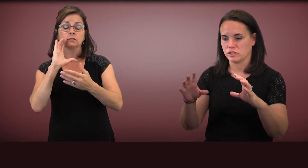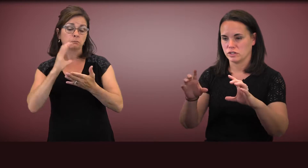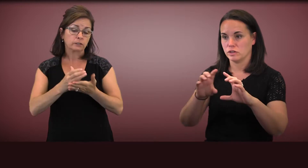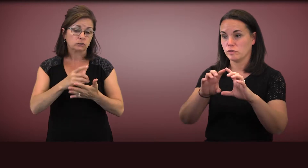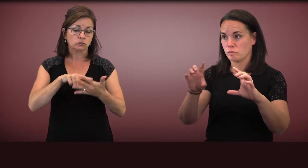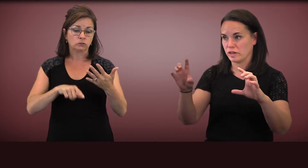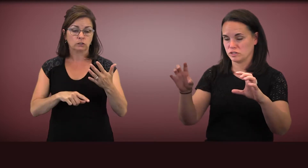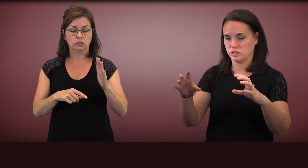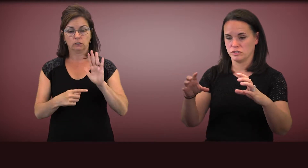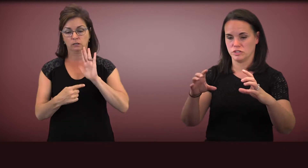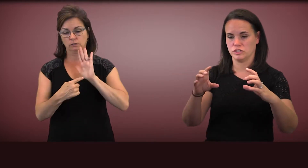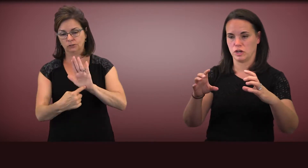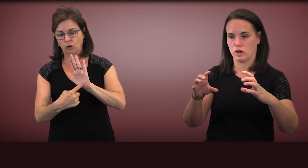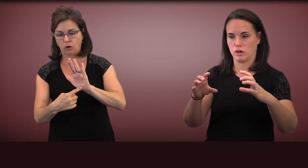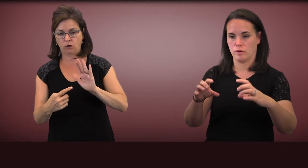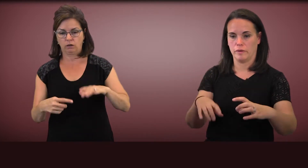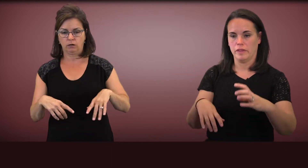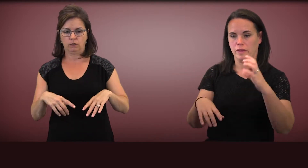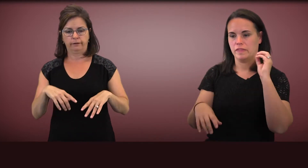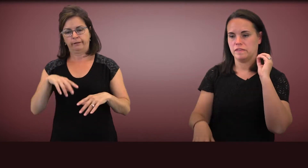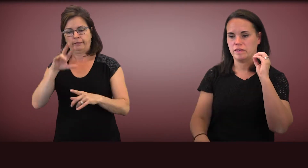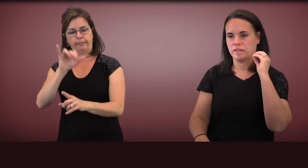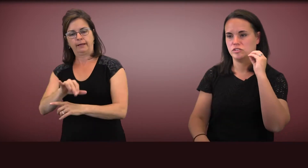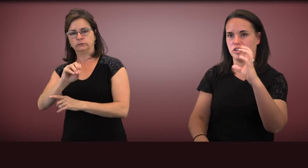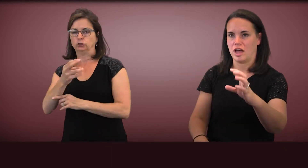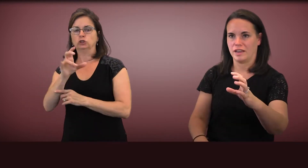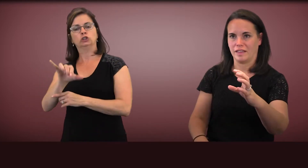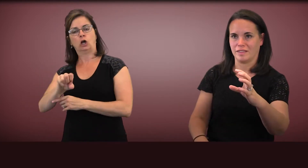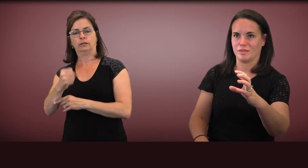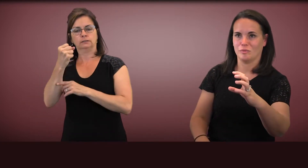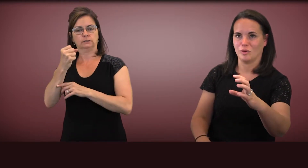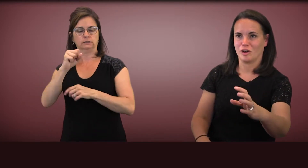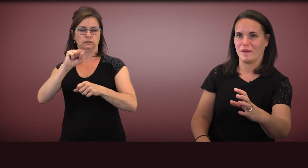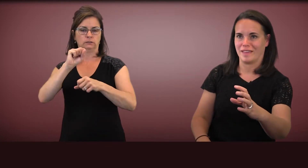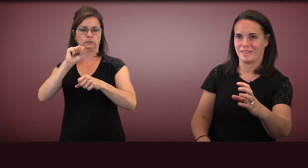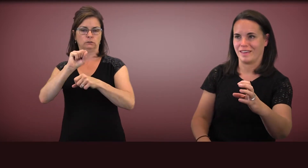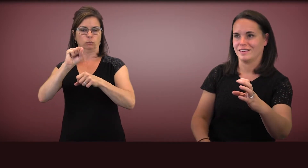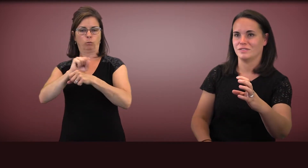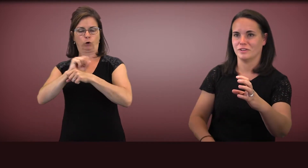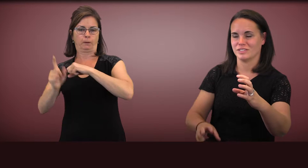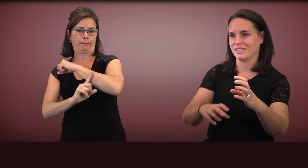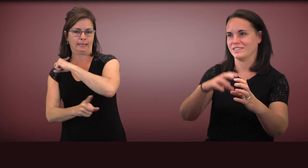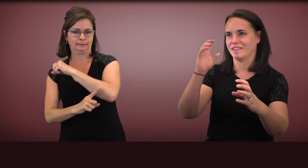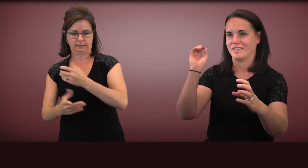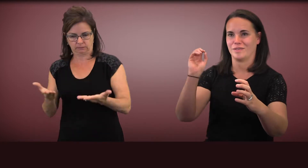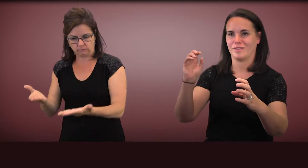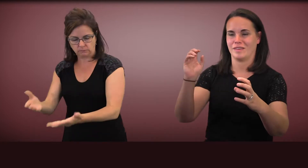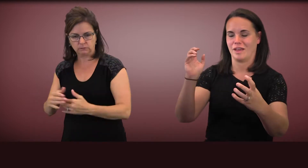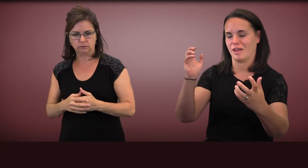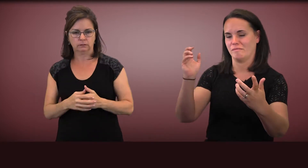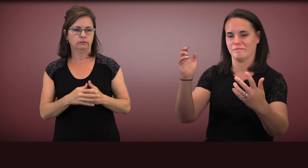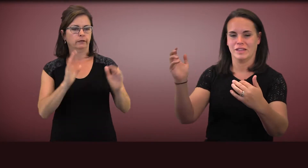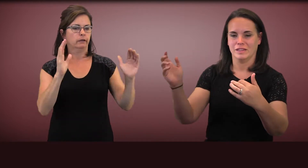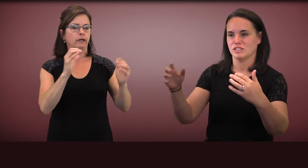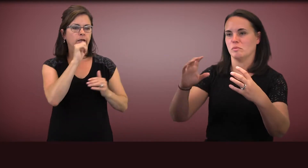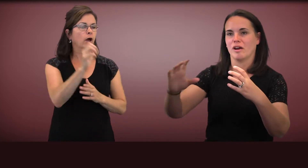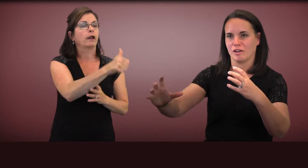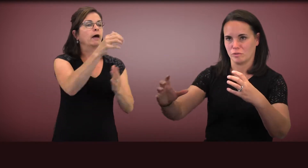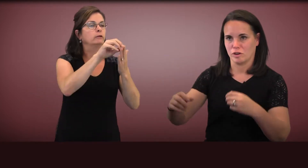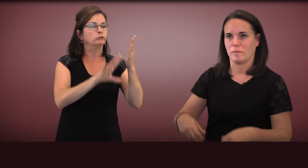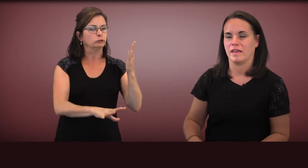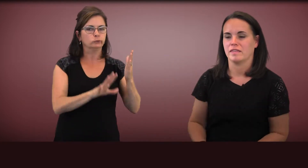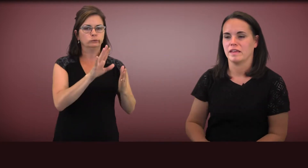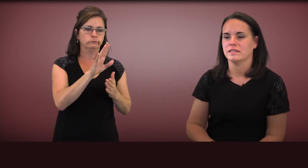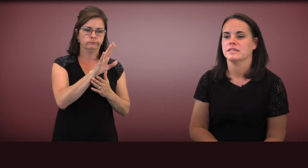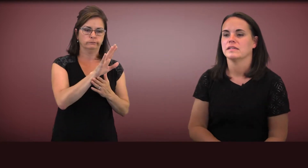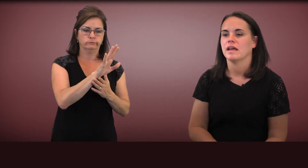Using pictures to show this is Johnny's work basket versus this is